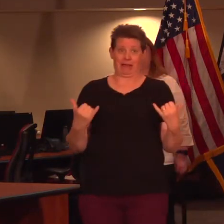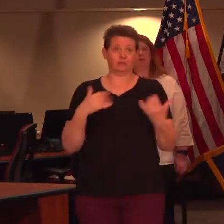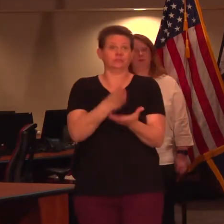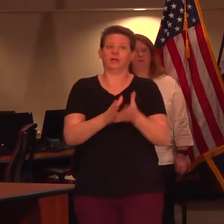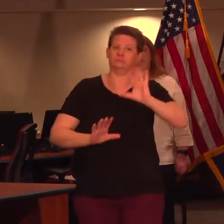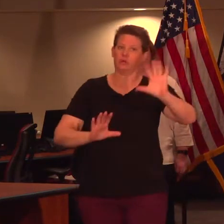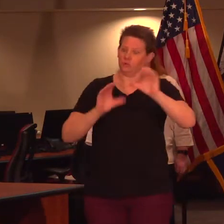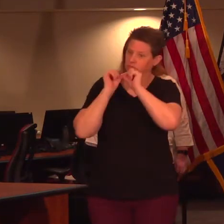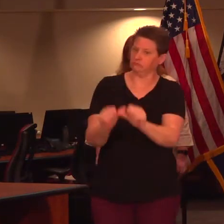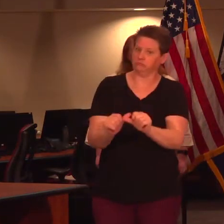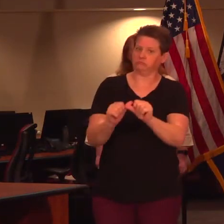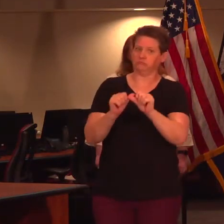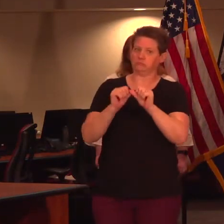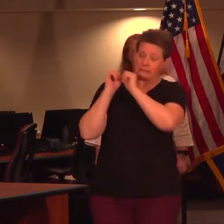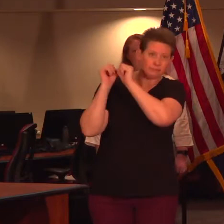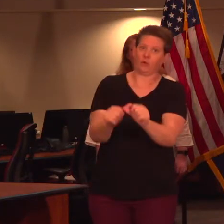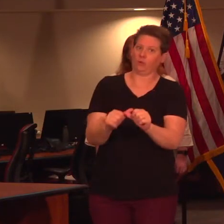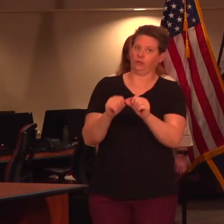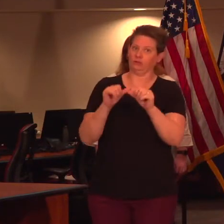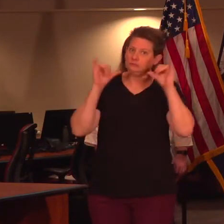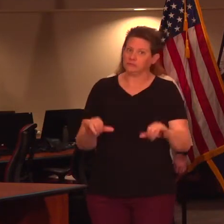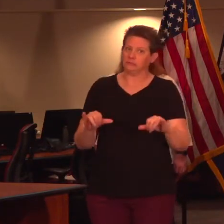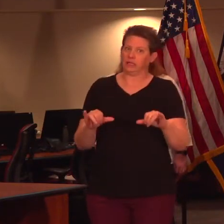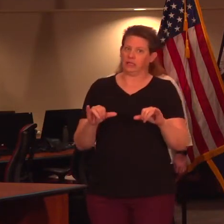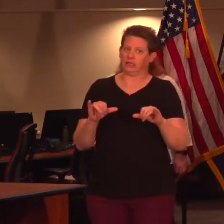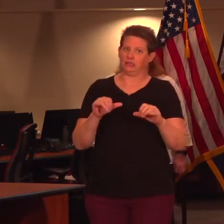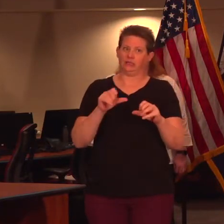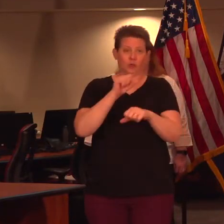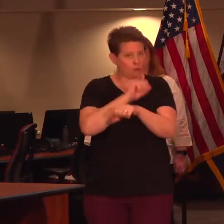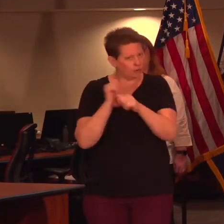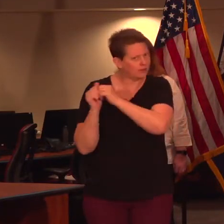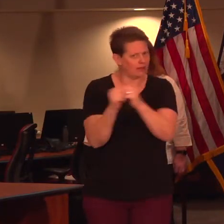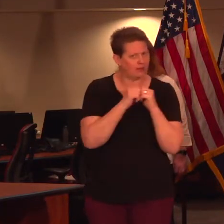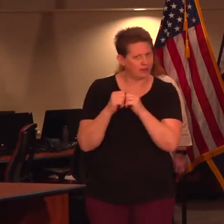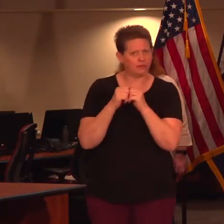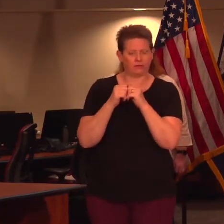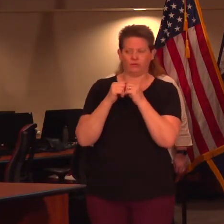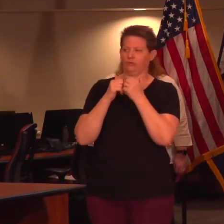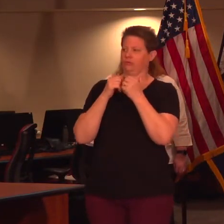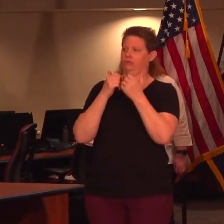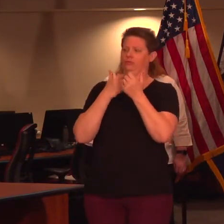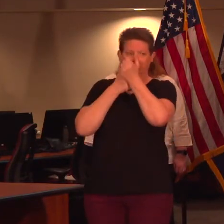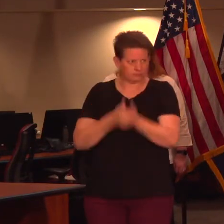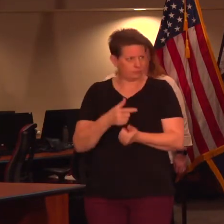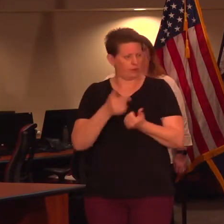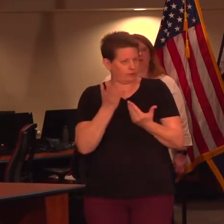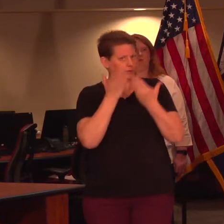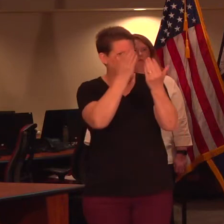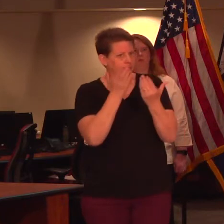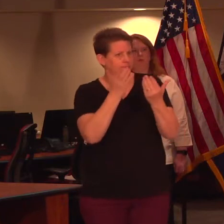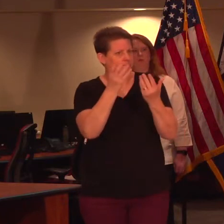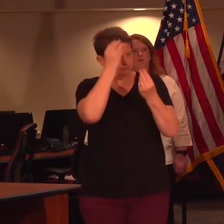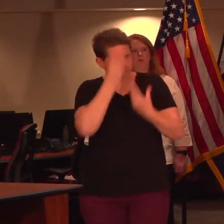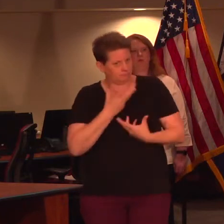up. We have to keep on going and keep working and working together and following the advice and recommendations that come